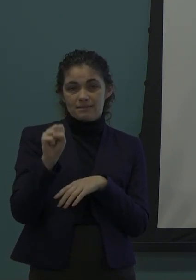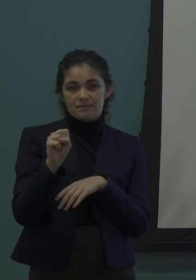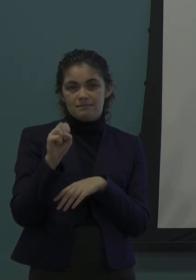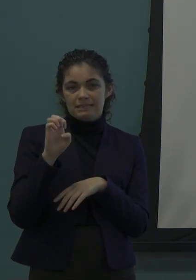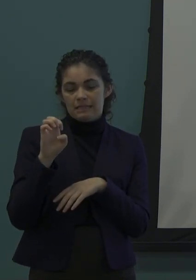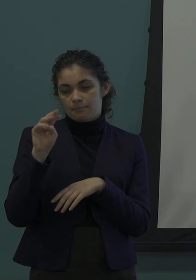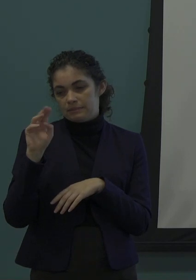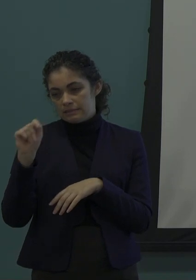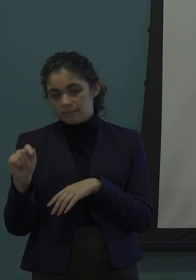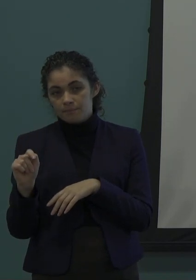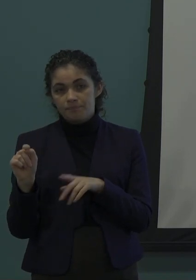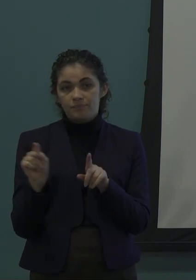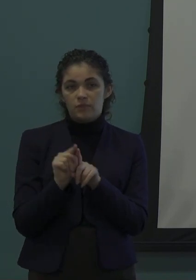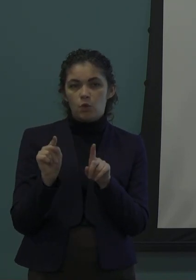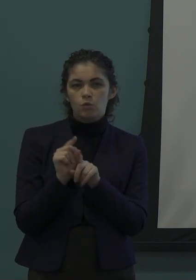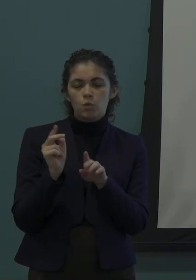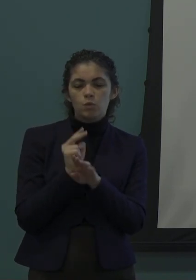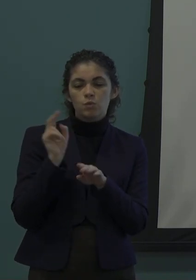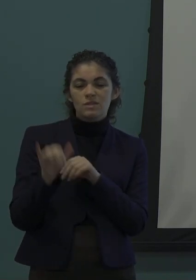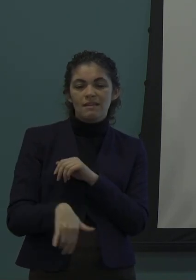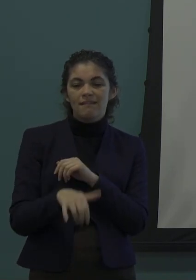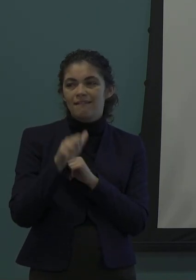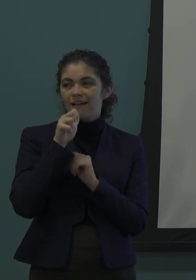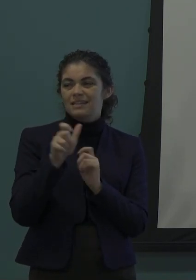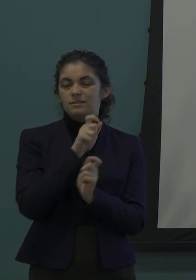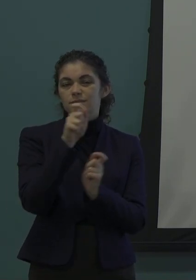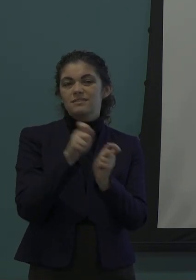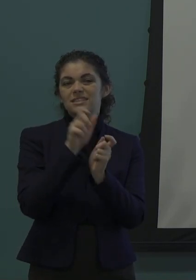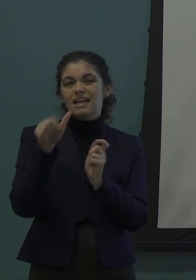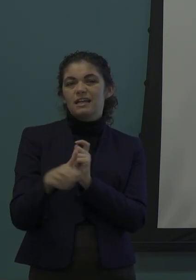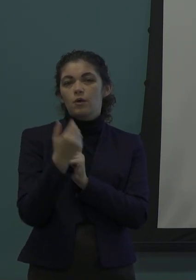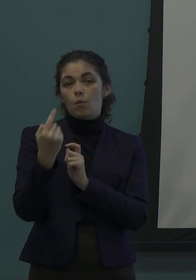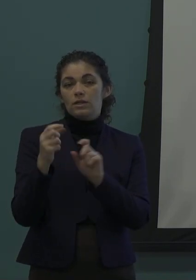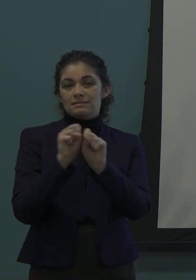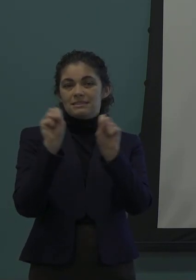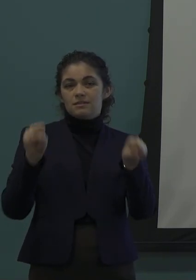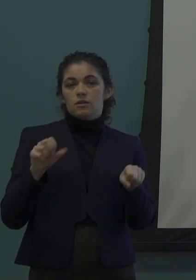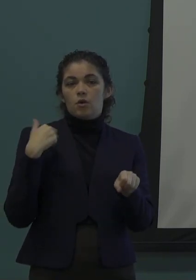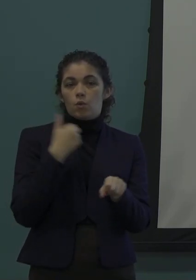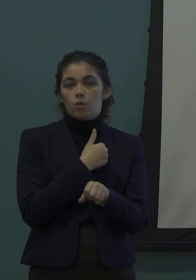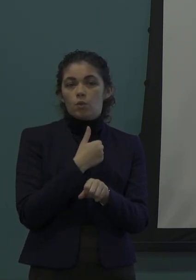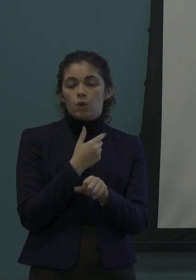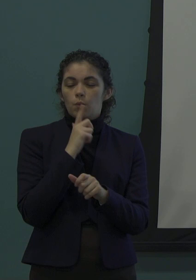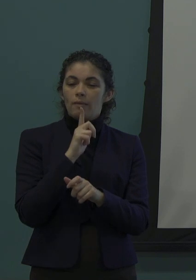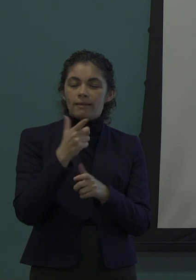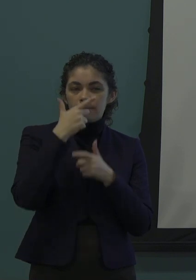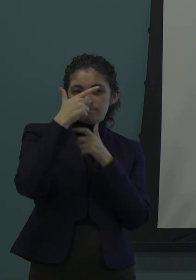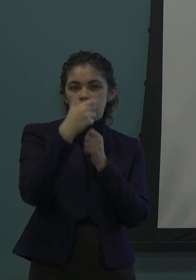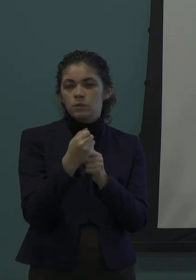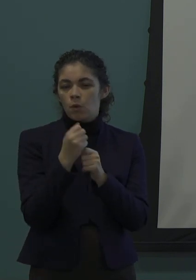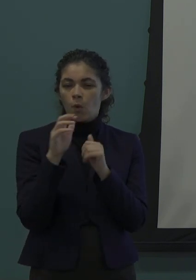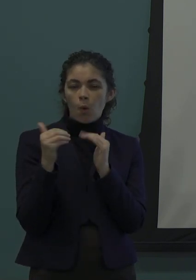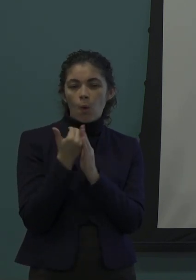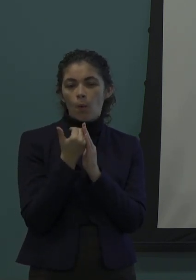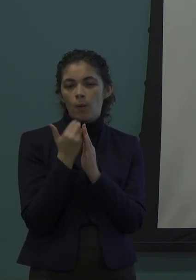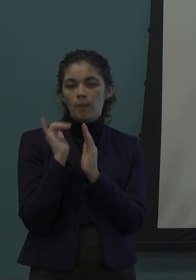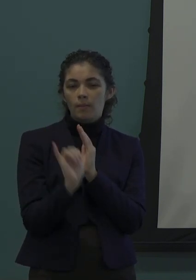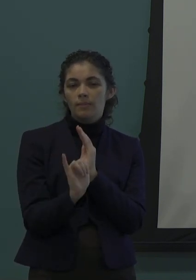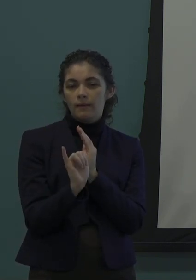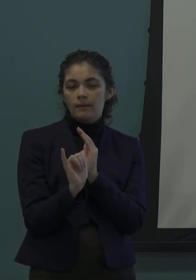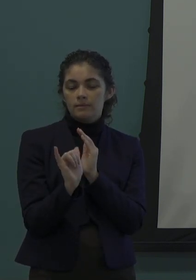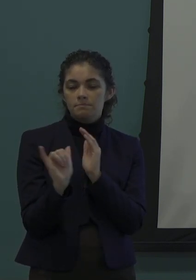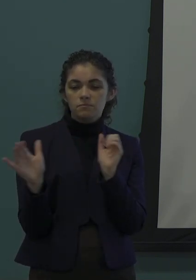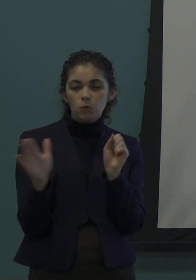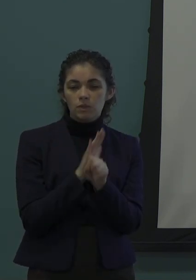then finally, percent utilization. This is not specific to any one system. What we are most interested in is the overall capacity